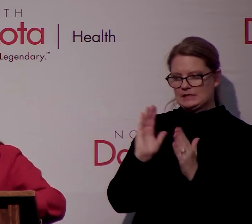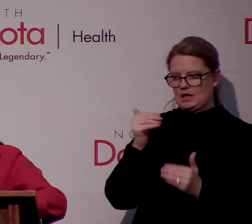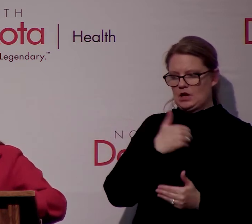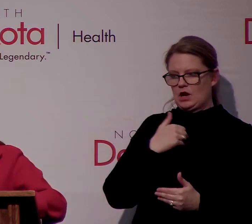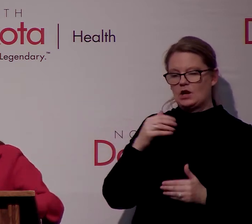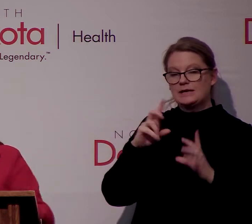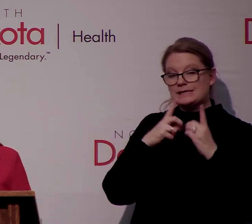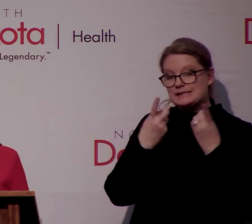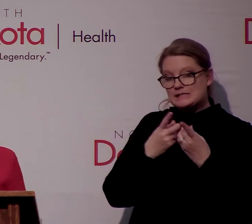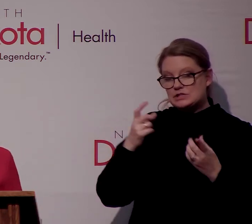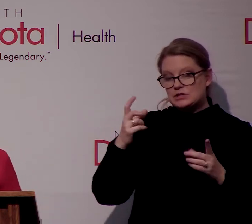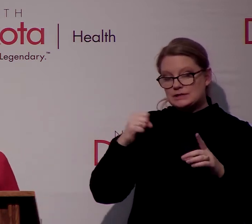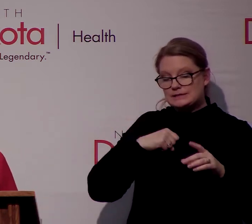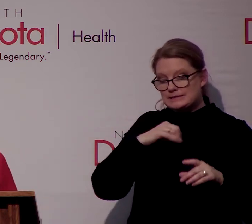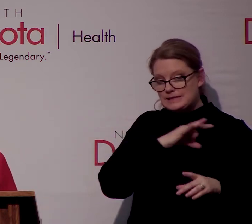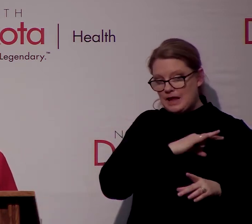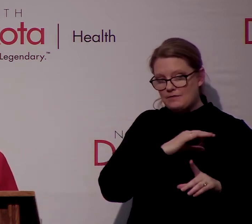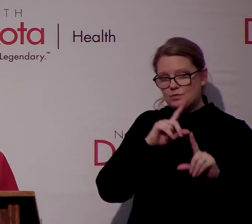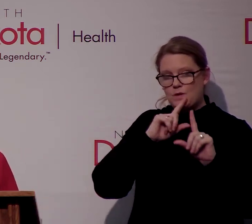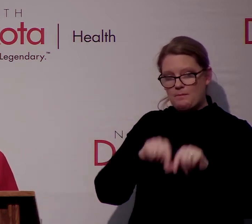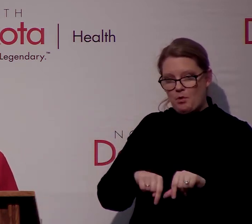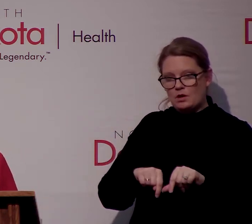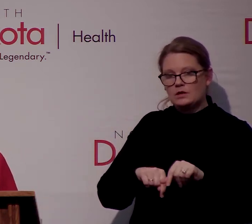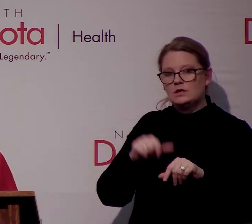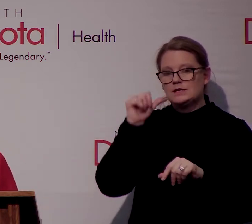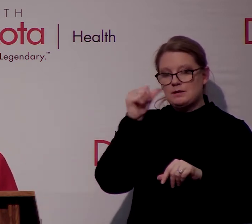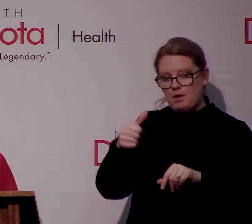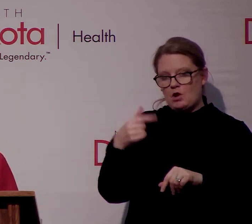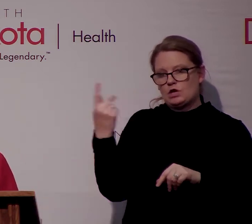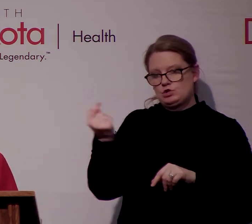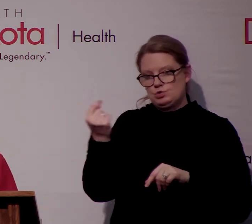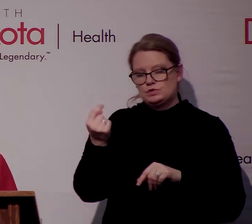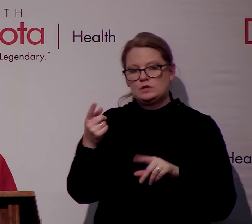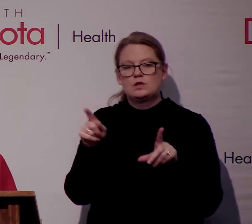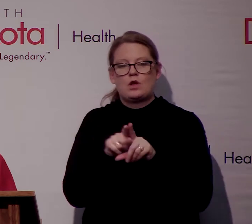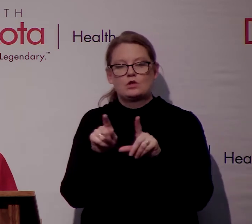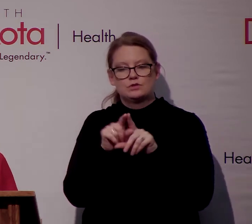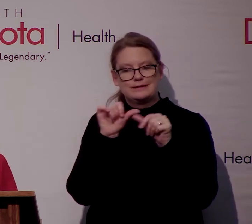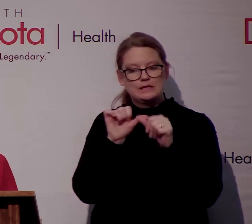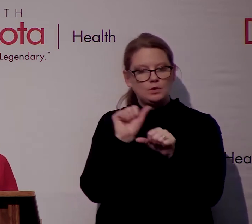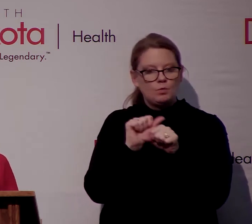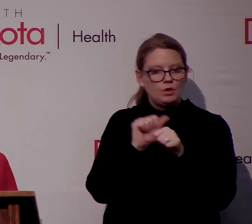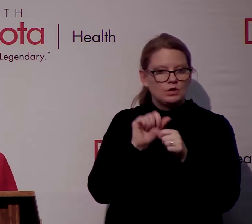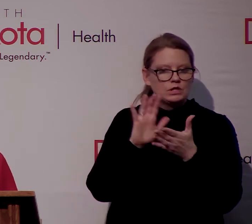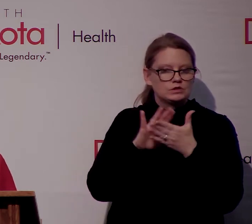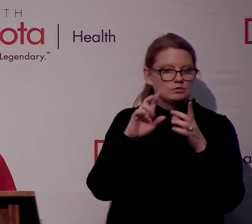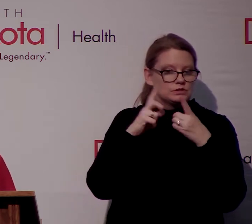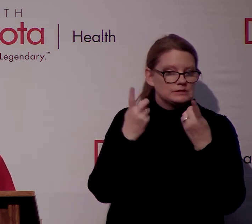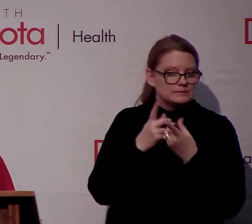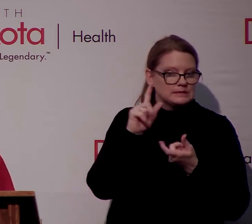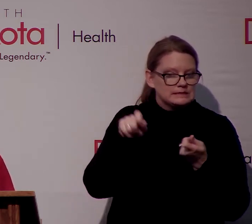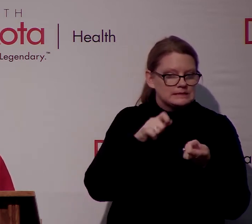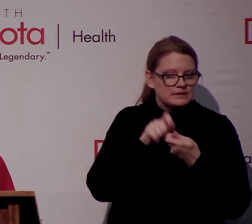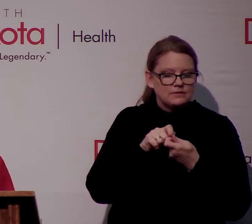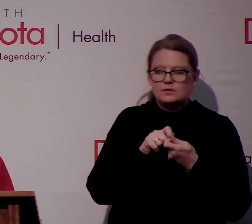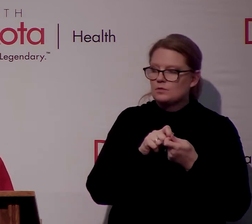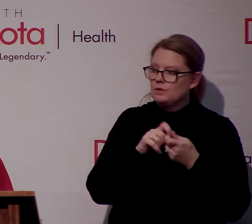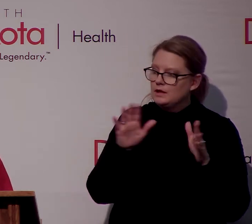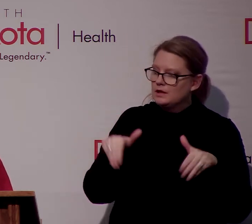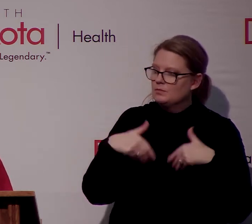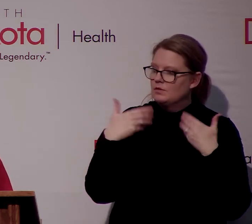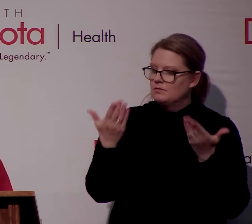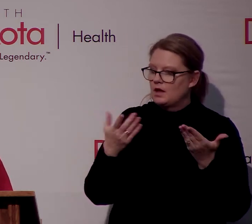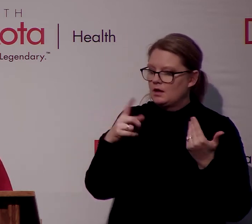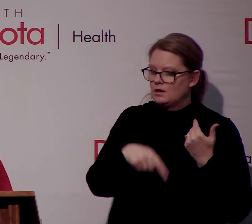staff, our district staff, to report tomorrow and Tuesday so we can continue to work with our school districts on specifically how we might be able to deliver